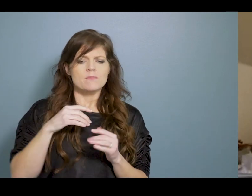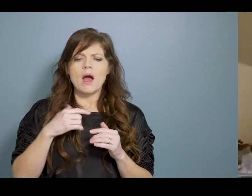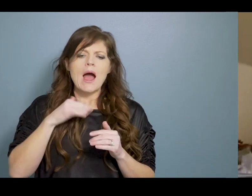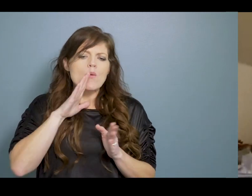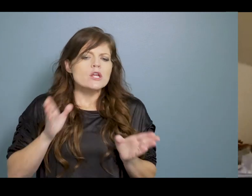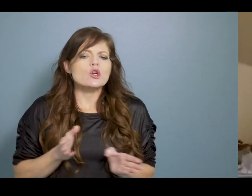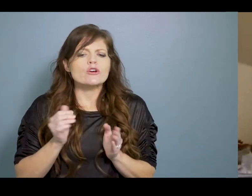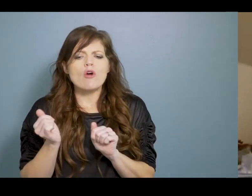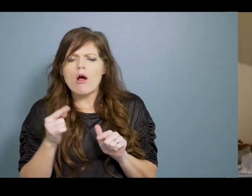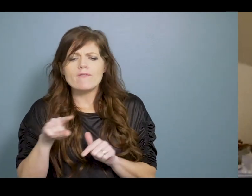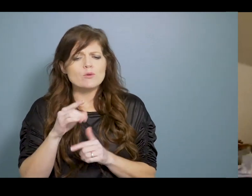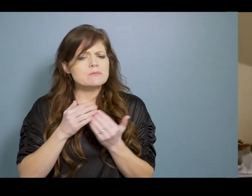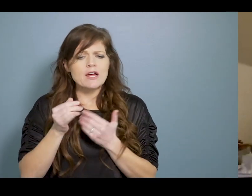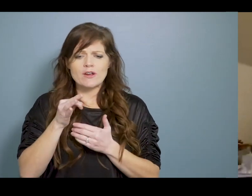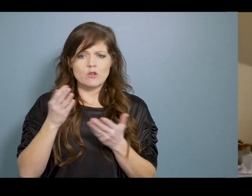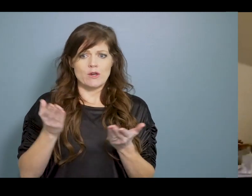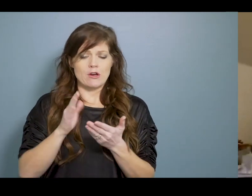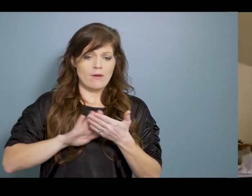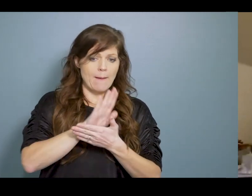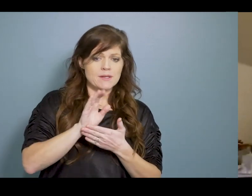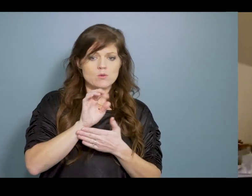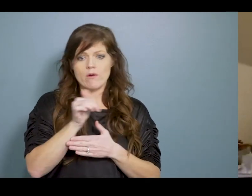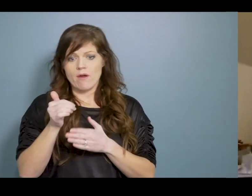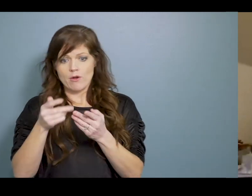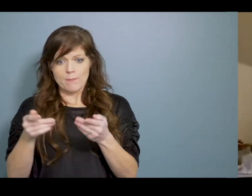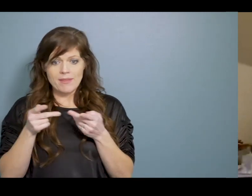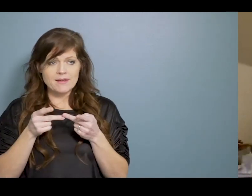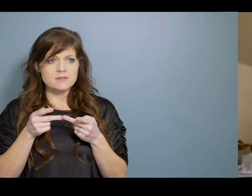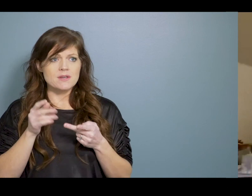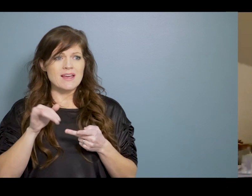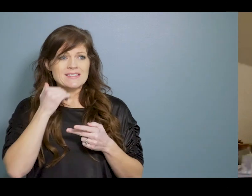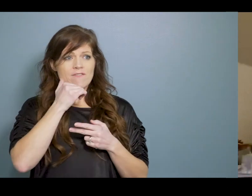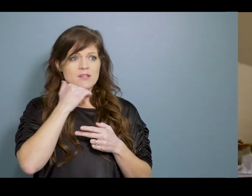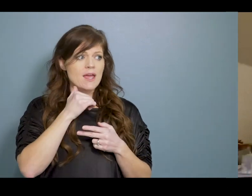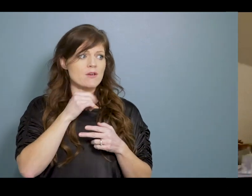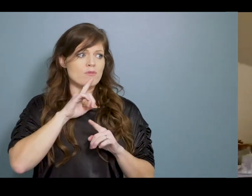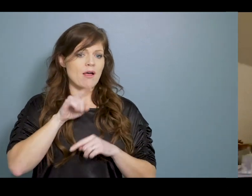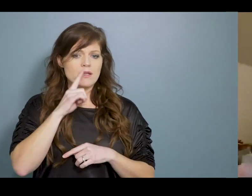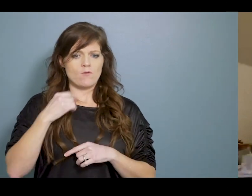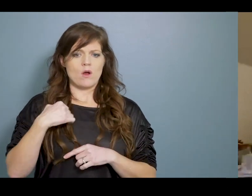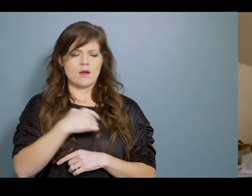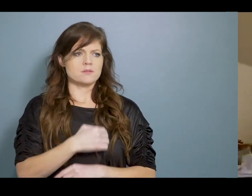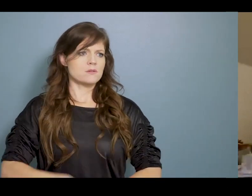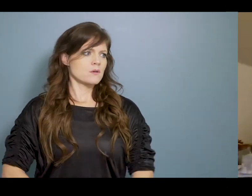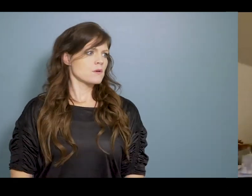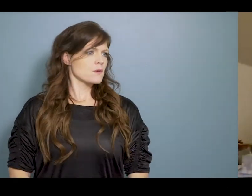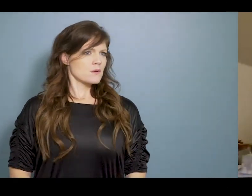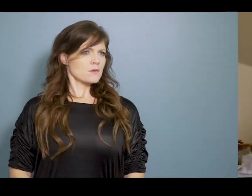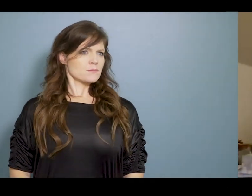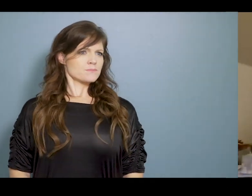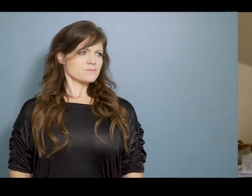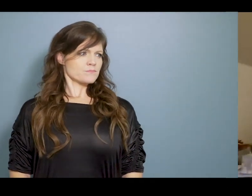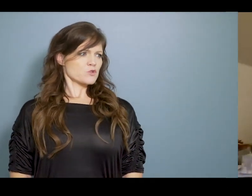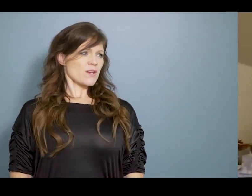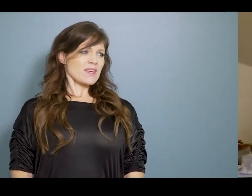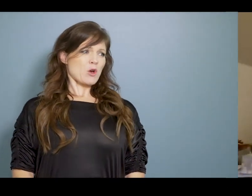whether it's just when you're on campus or somewhere else. I mean, I think this is a day-to-day reality for us as we navigate.